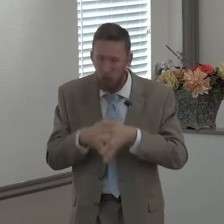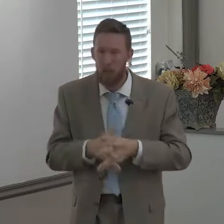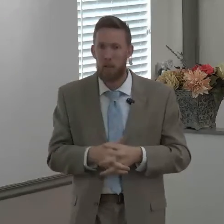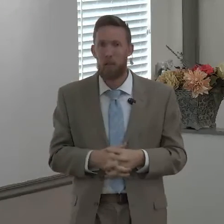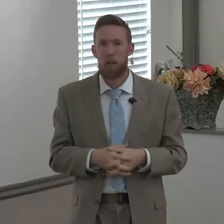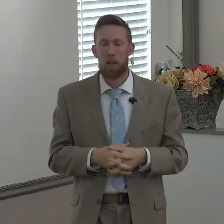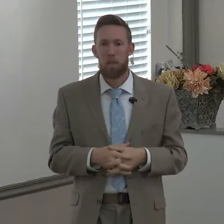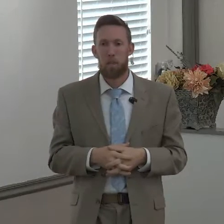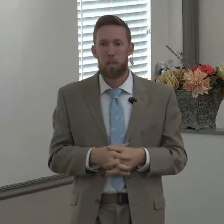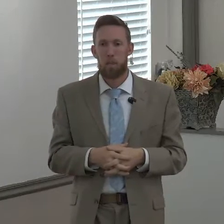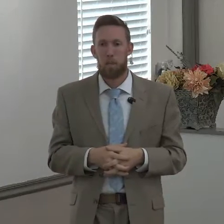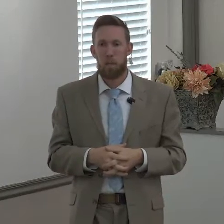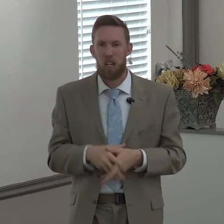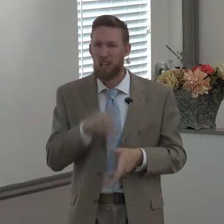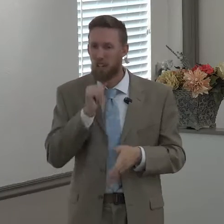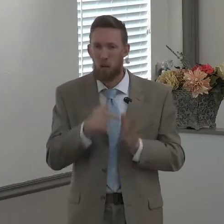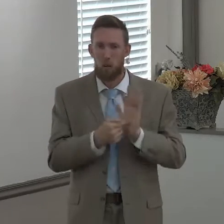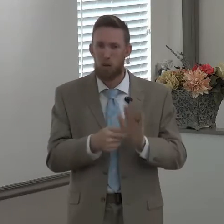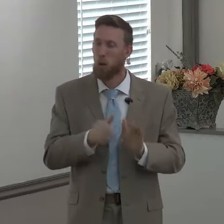It's petty.